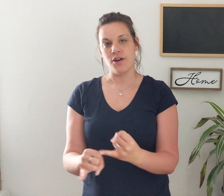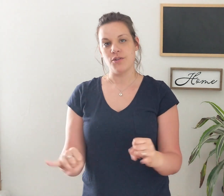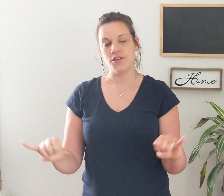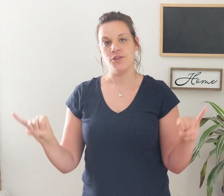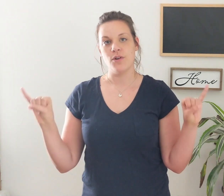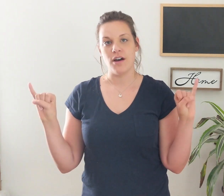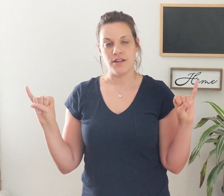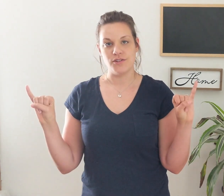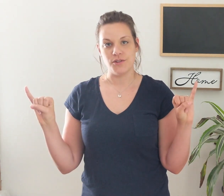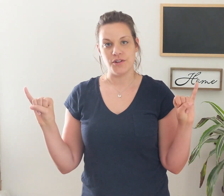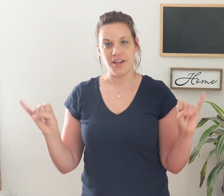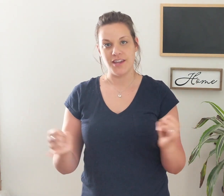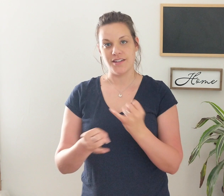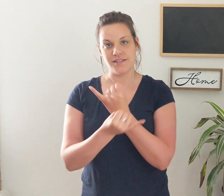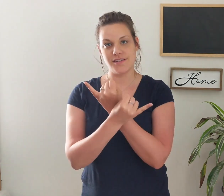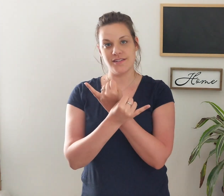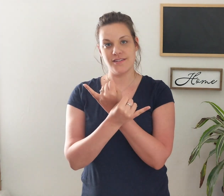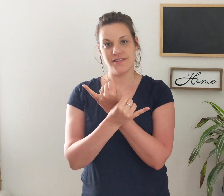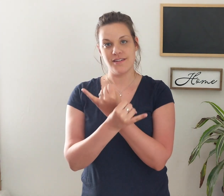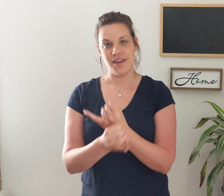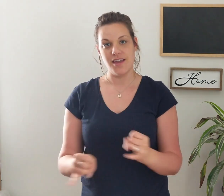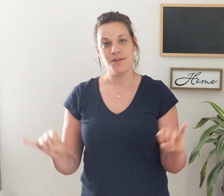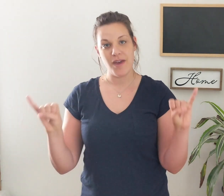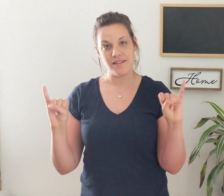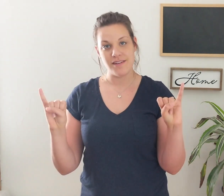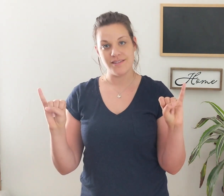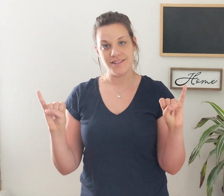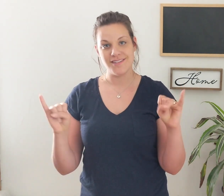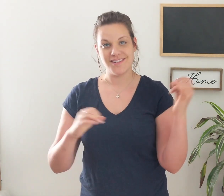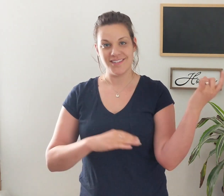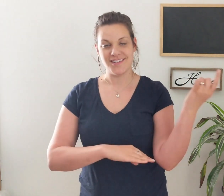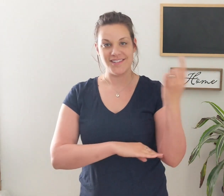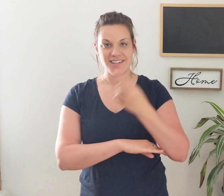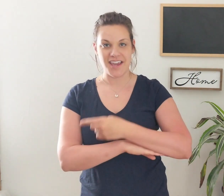out, you undo your hands. Independent Day.